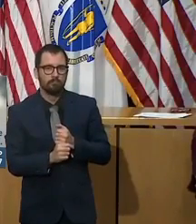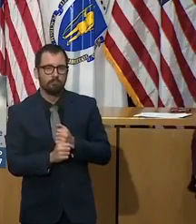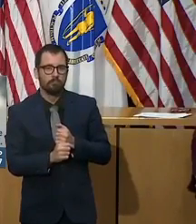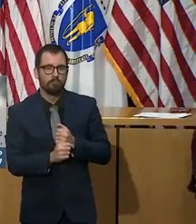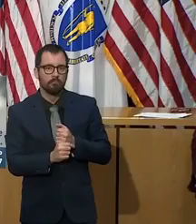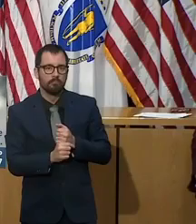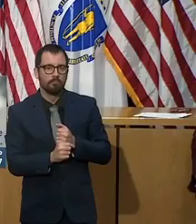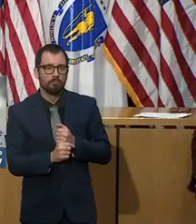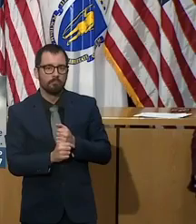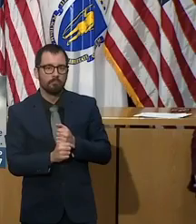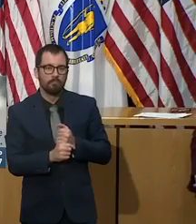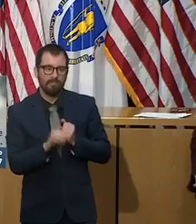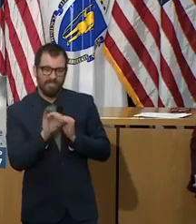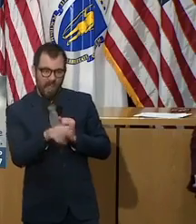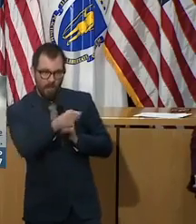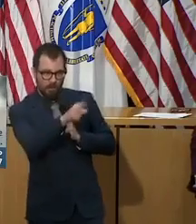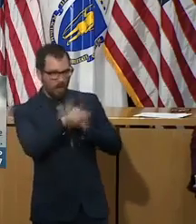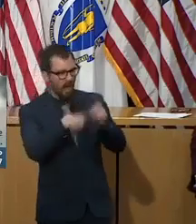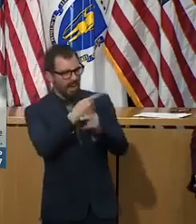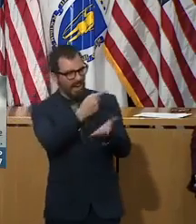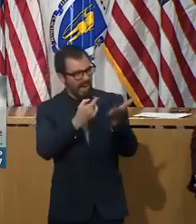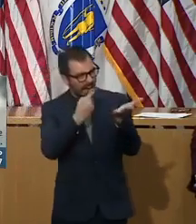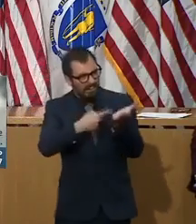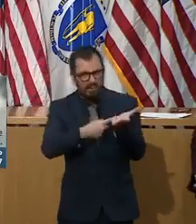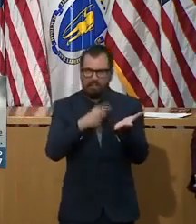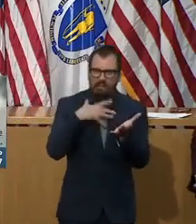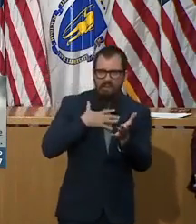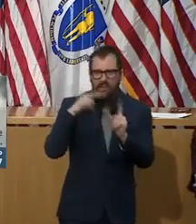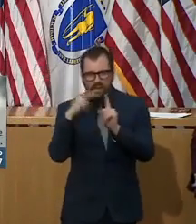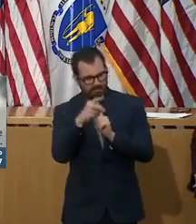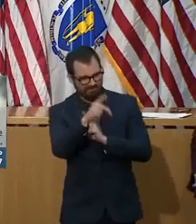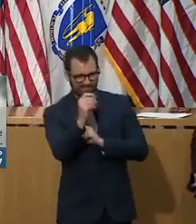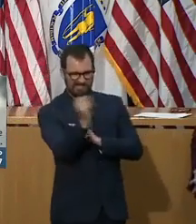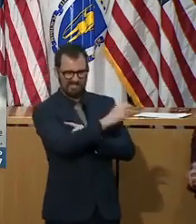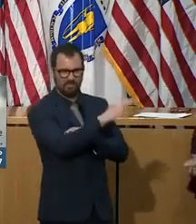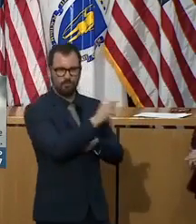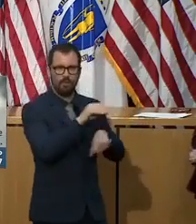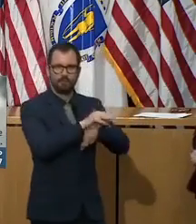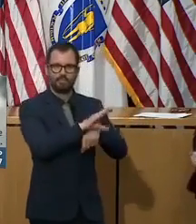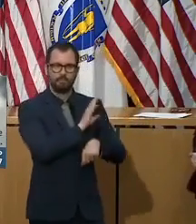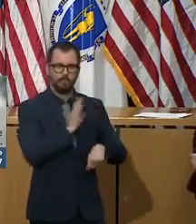I think we have 18,000 people in the executive branch who've been working remotely.